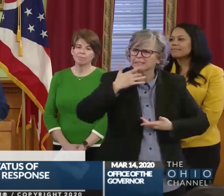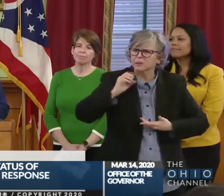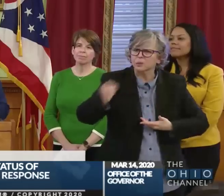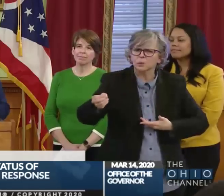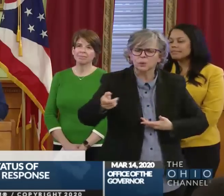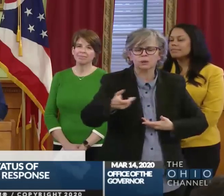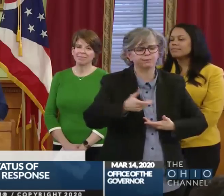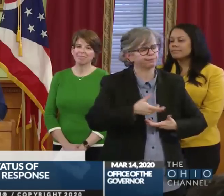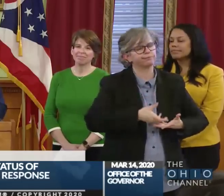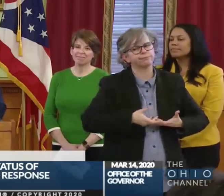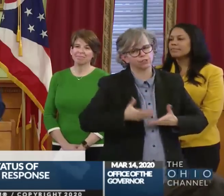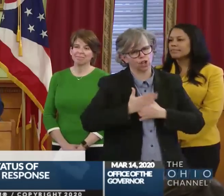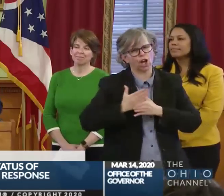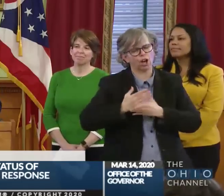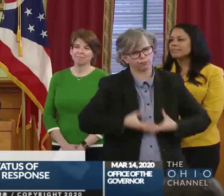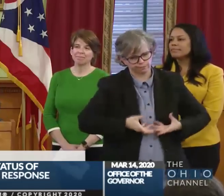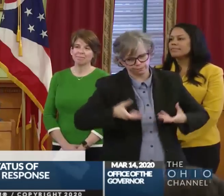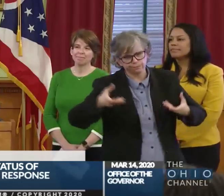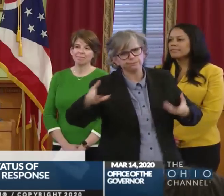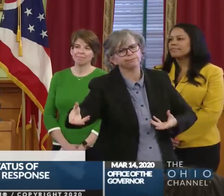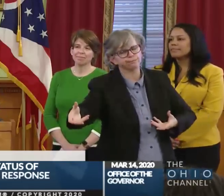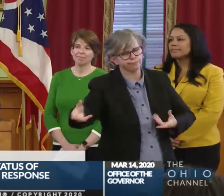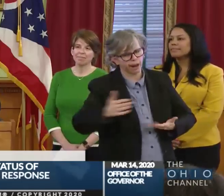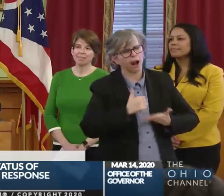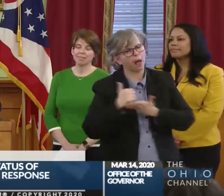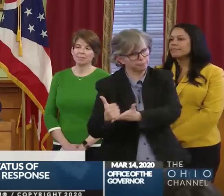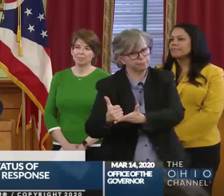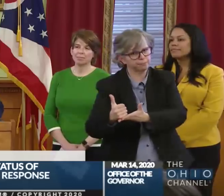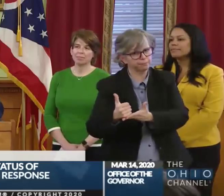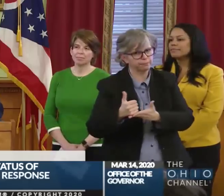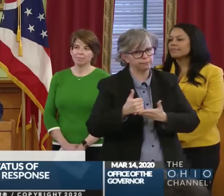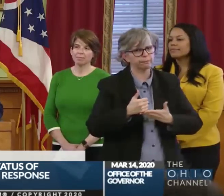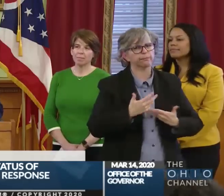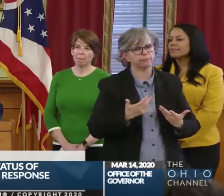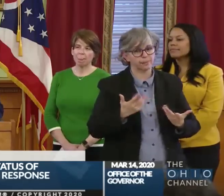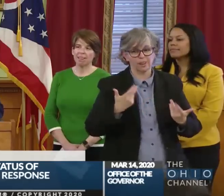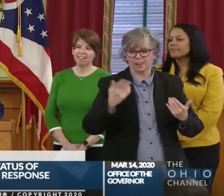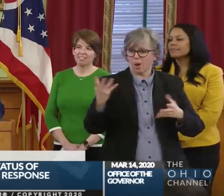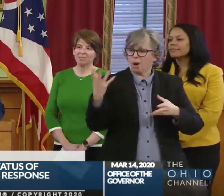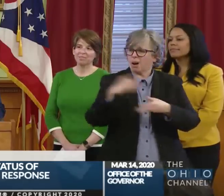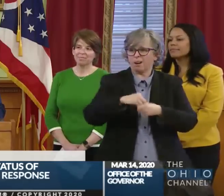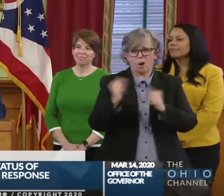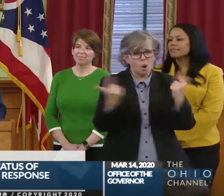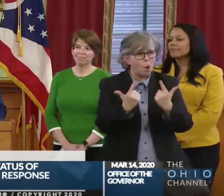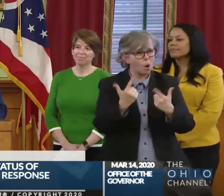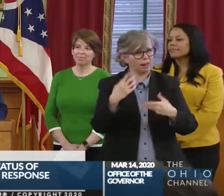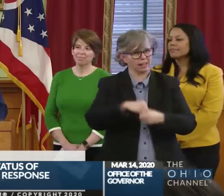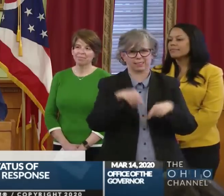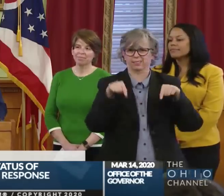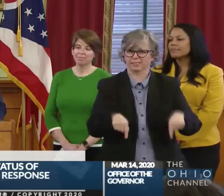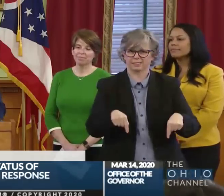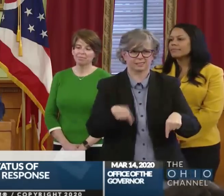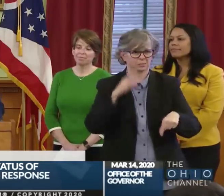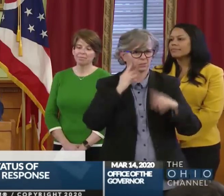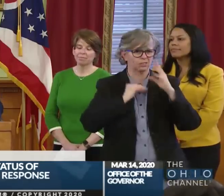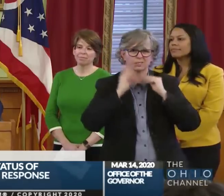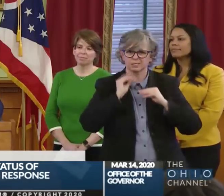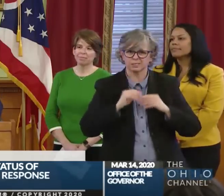spirit. Find out how you can help other people, because we're all in this together. We will continue to update on